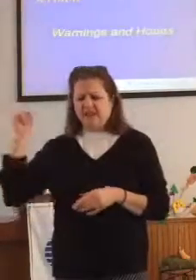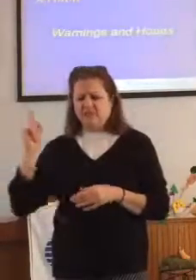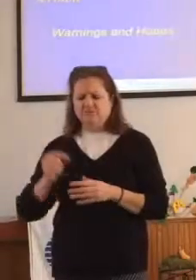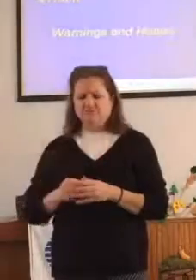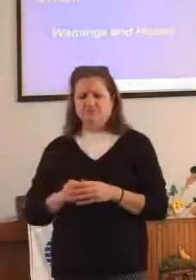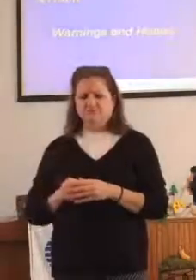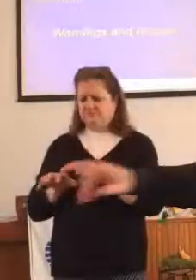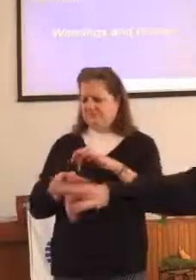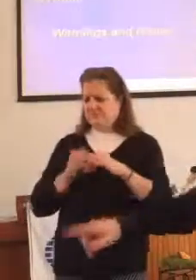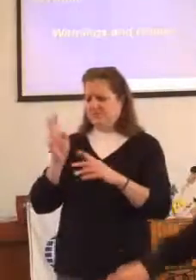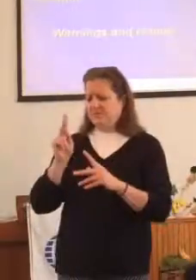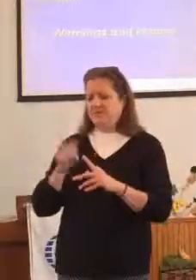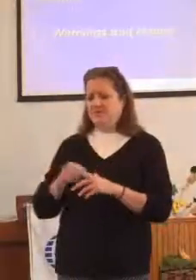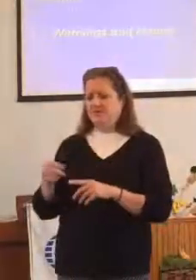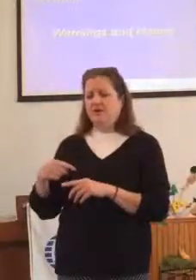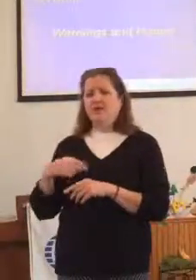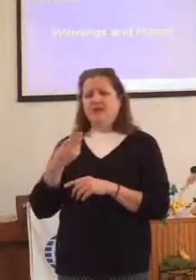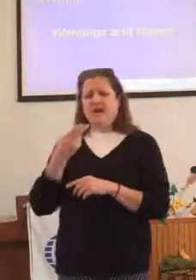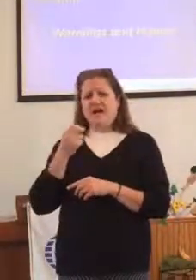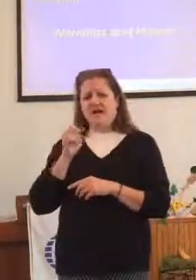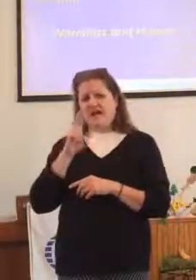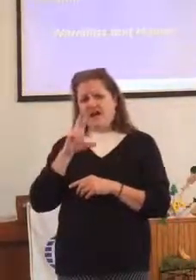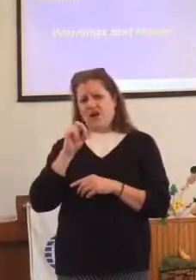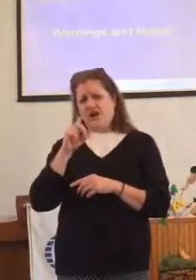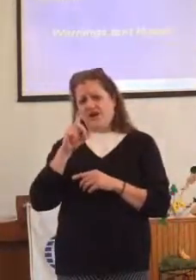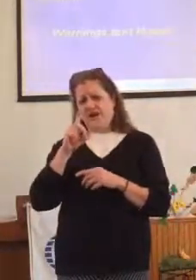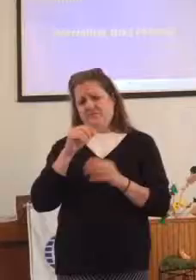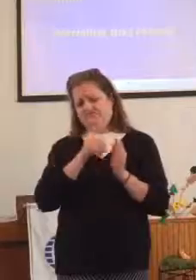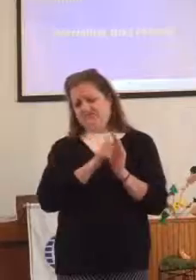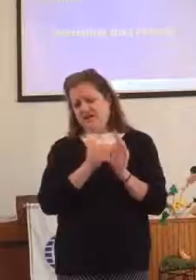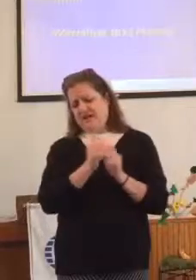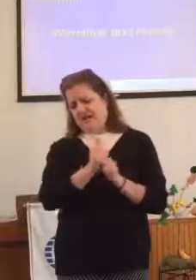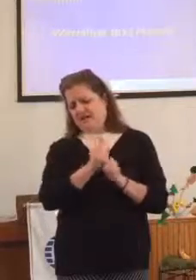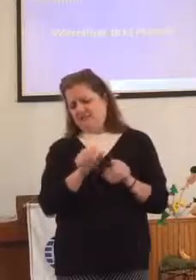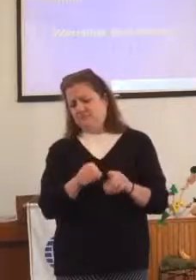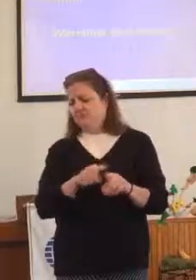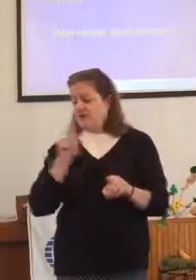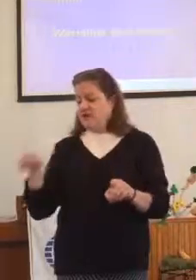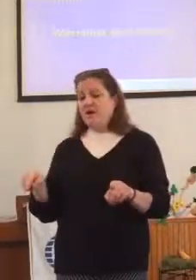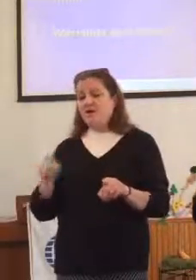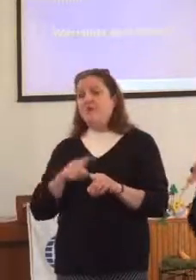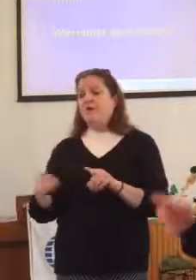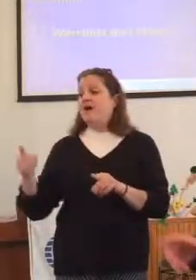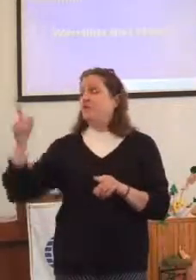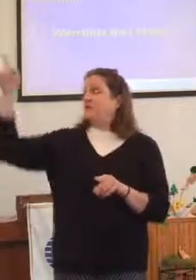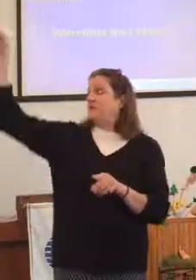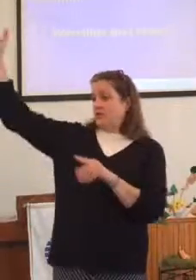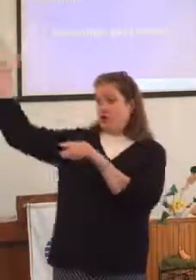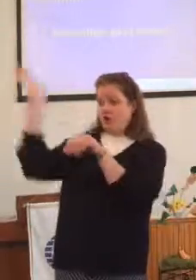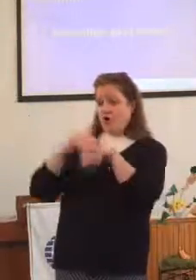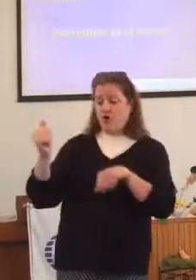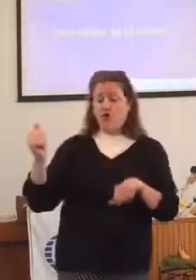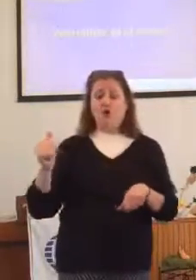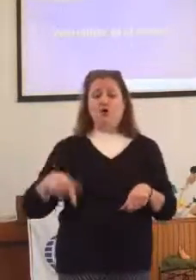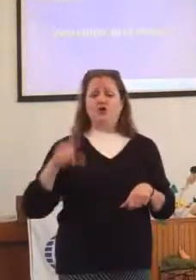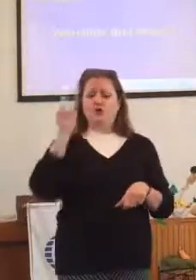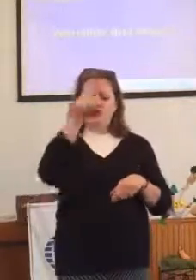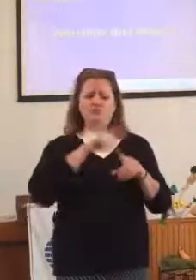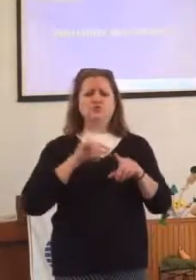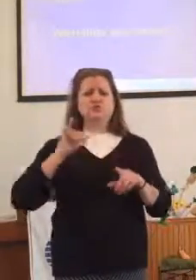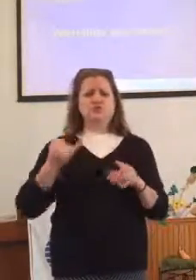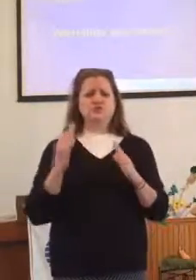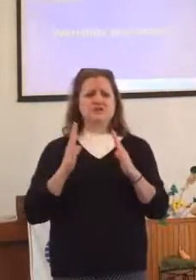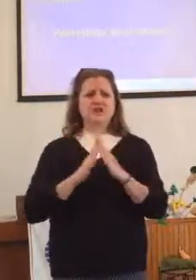they said. "Herod is out to get you." But Jesus was called to Jerusalem. He knew he